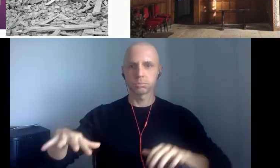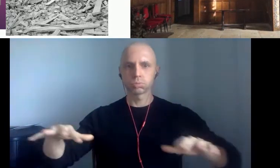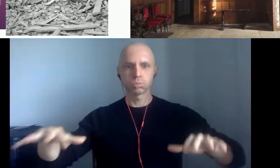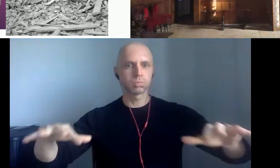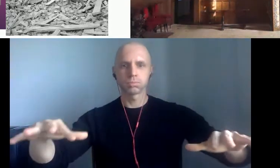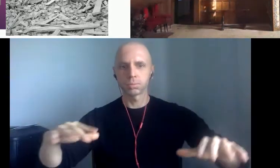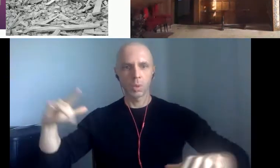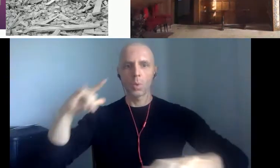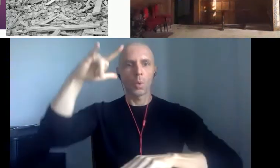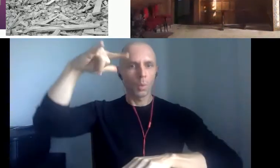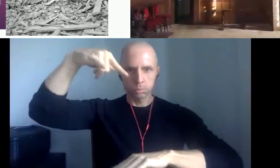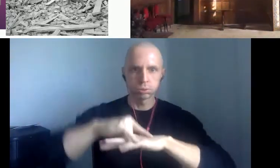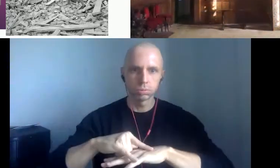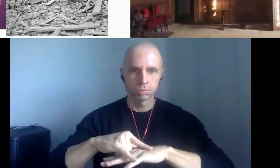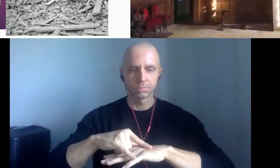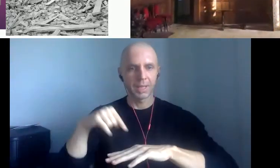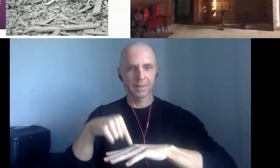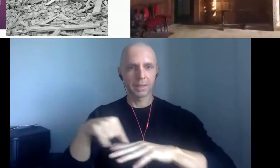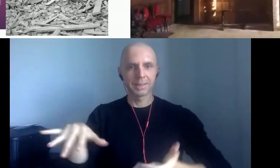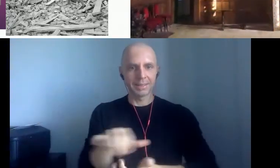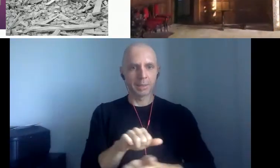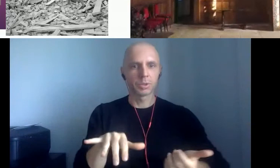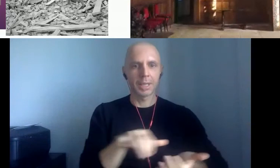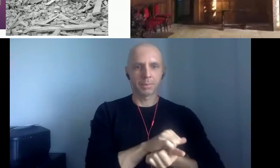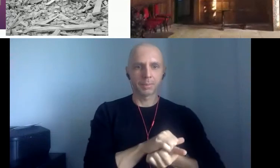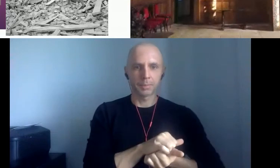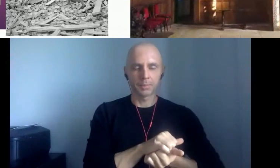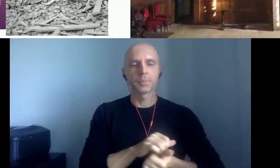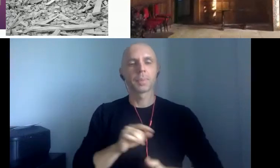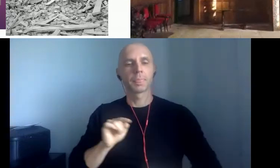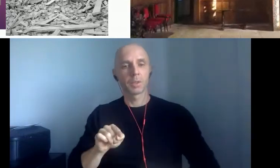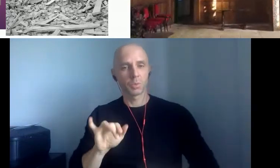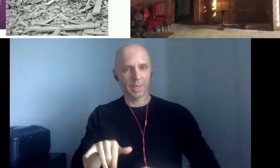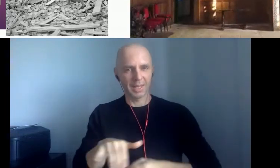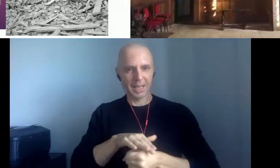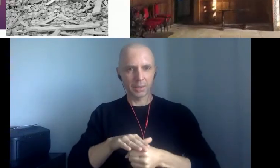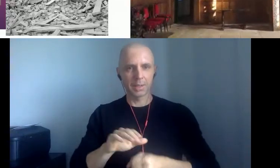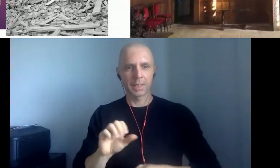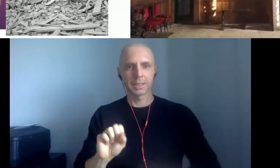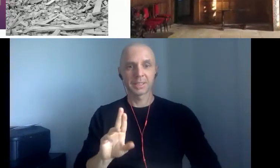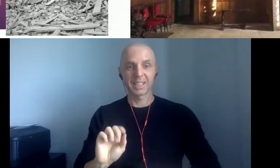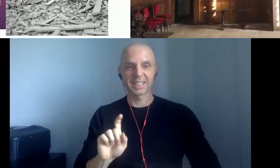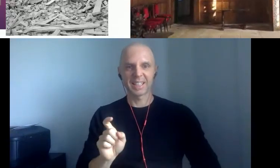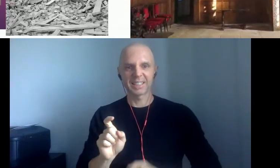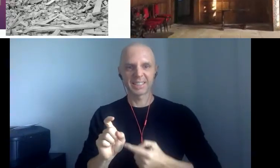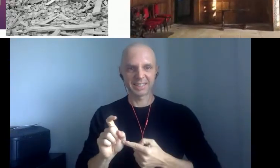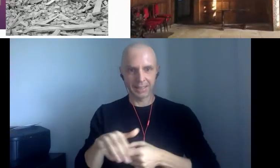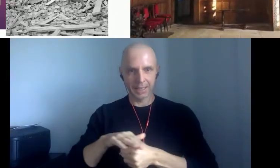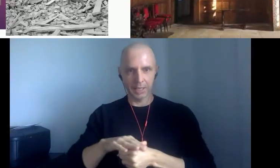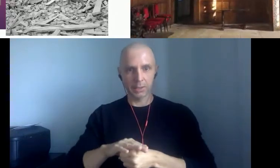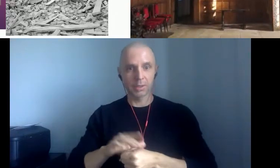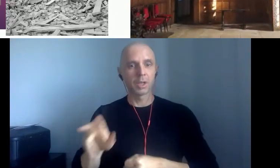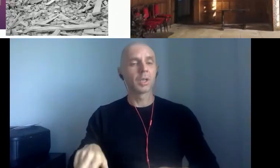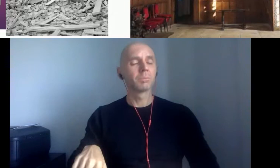that was. And as a result of those sort of accidental targetings of Sussex, 323 people in the